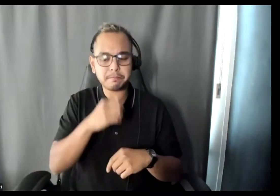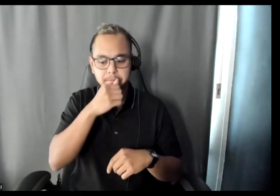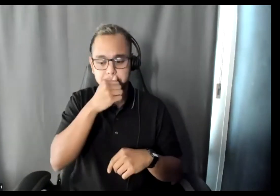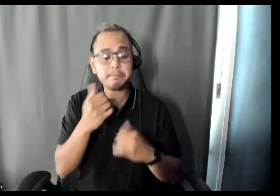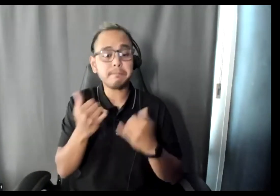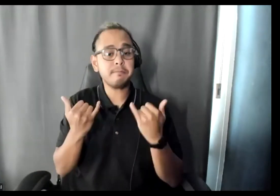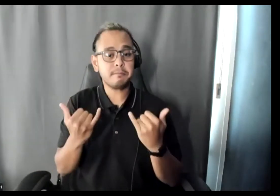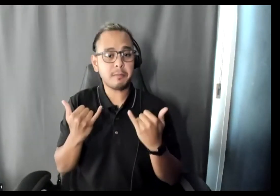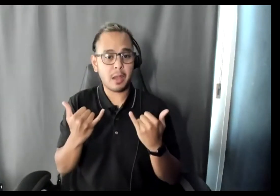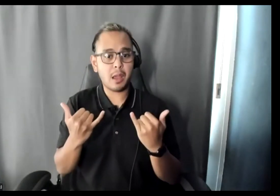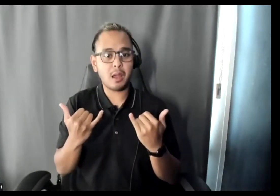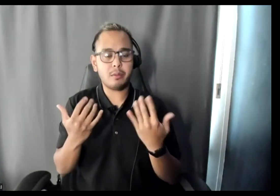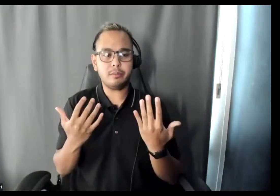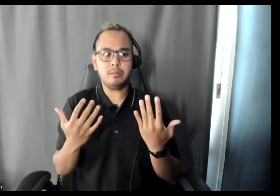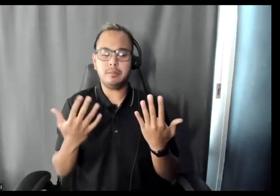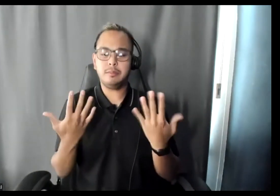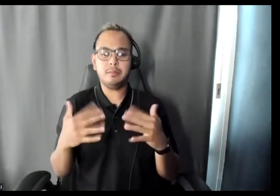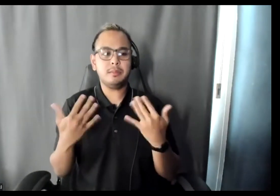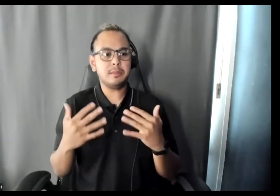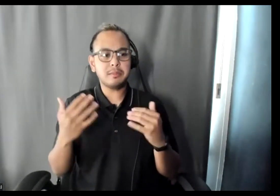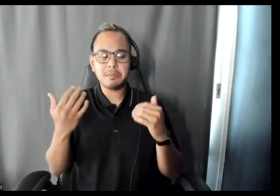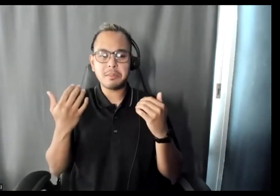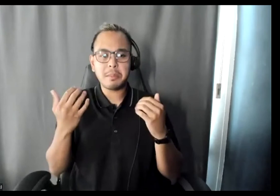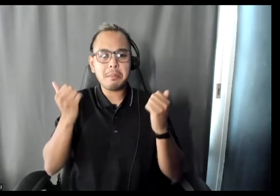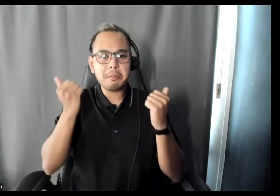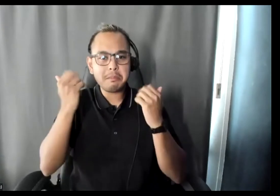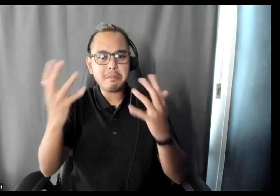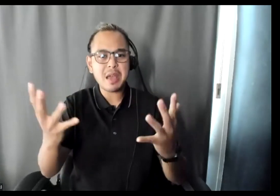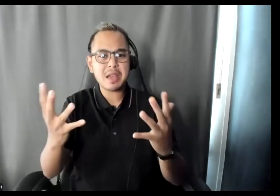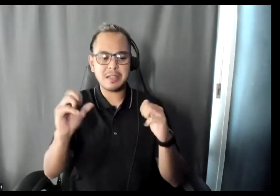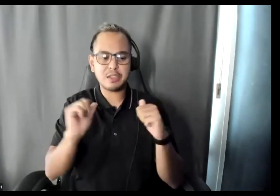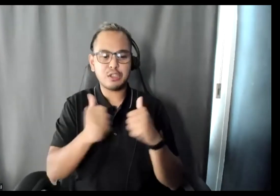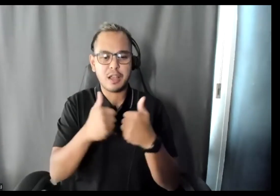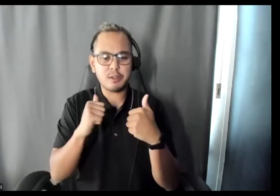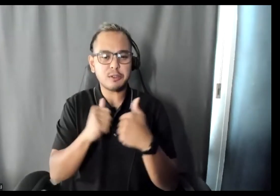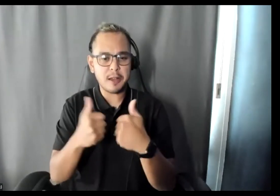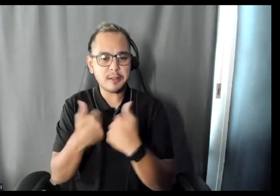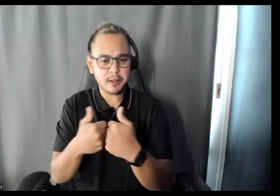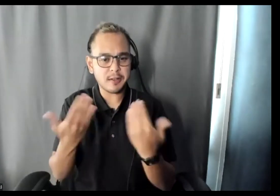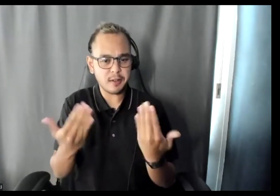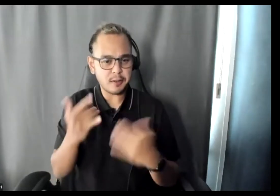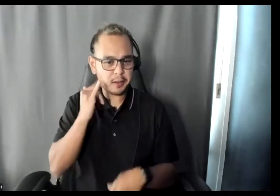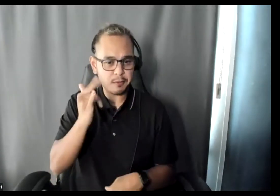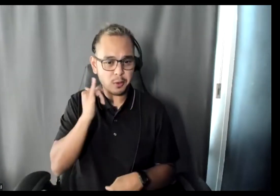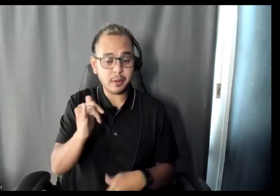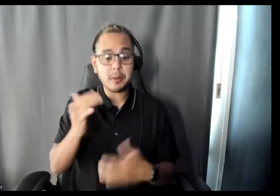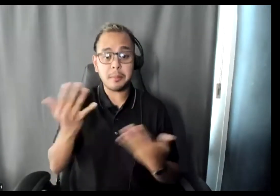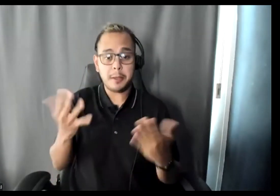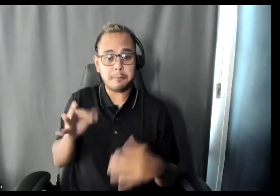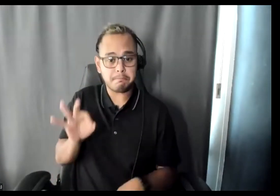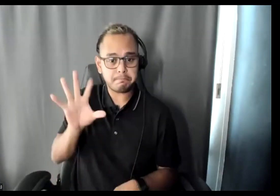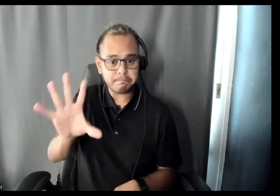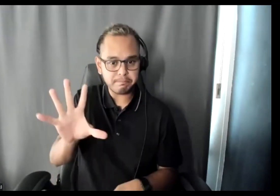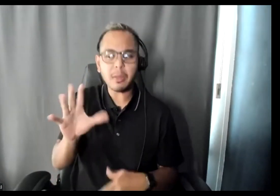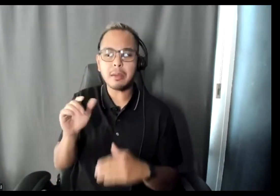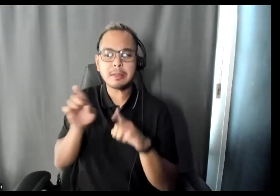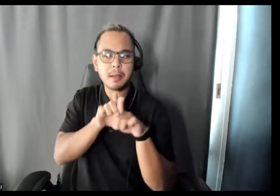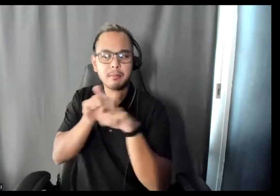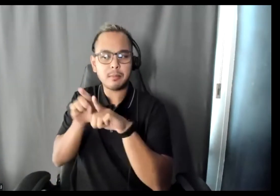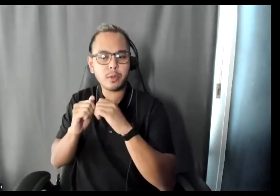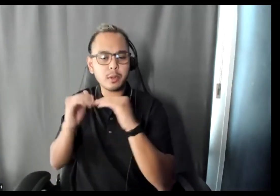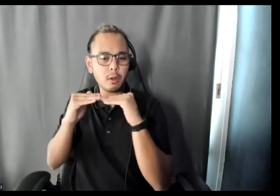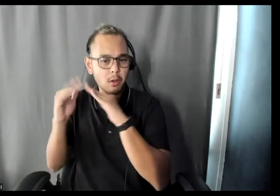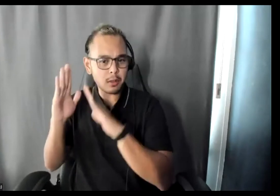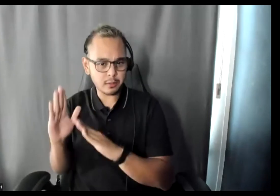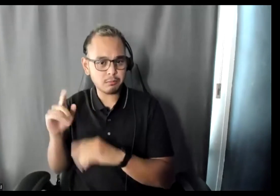game, in the middle of a series of large adaptive challenges that are facing California, what I'm here to say, and I think my colleagues are here to say, is